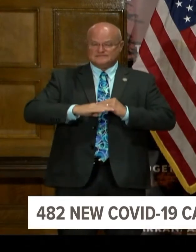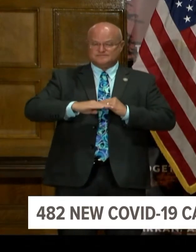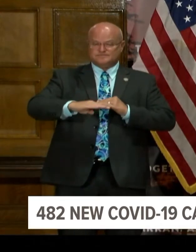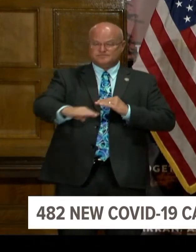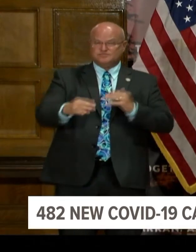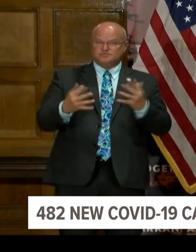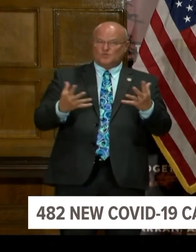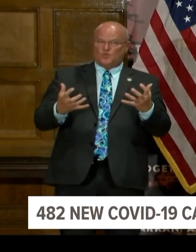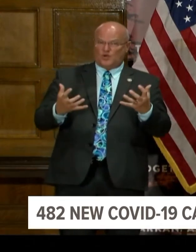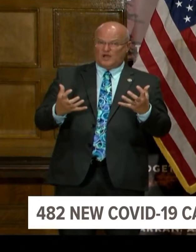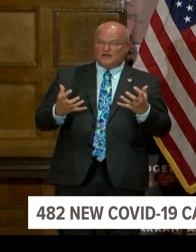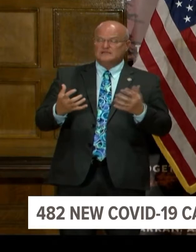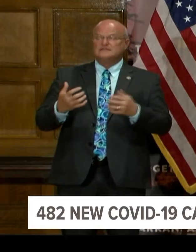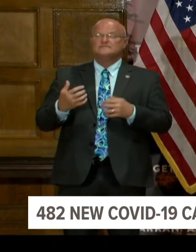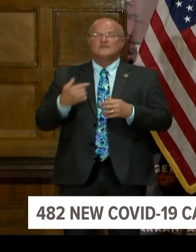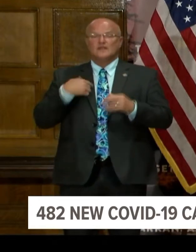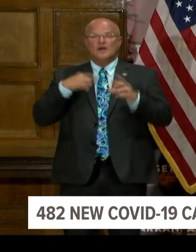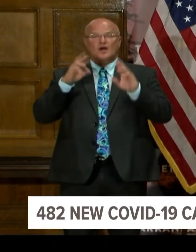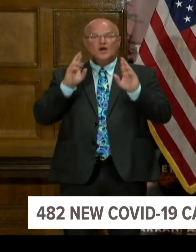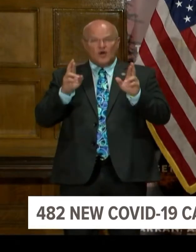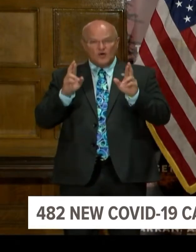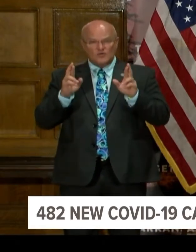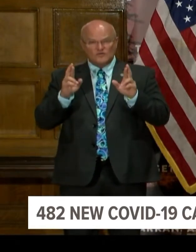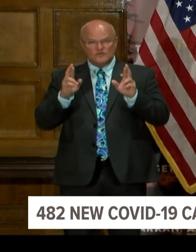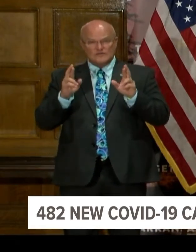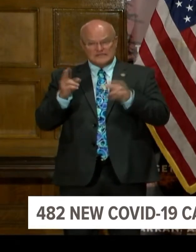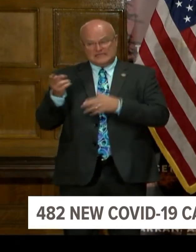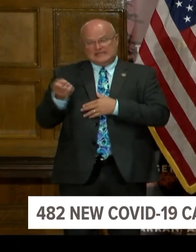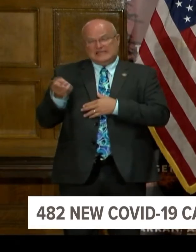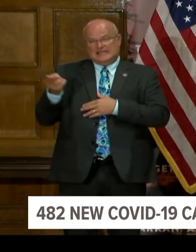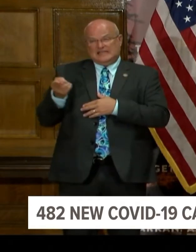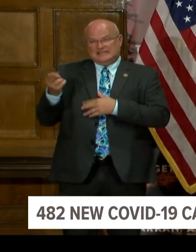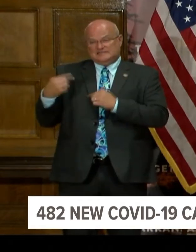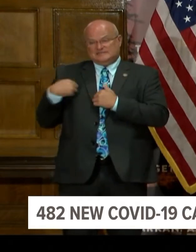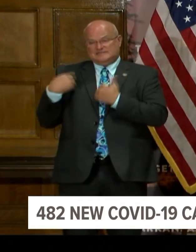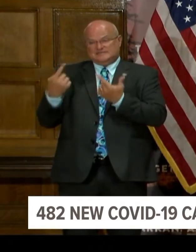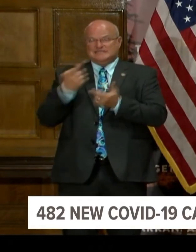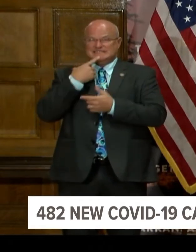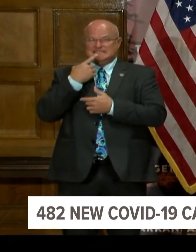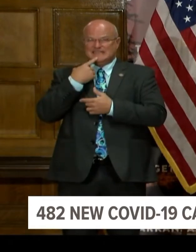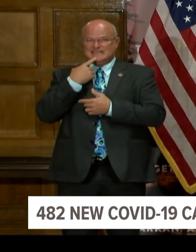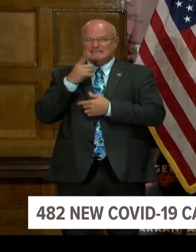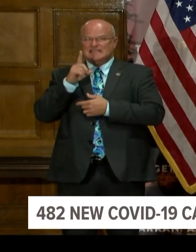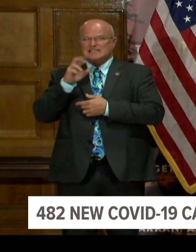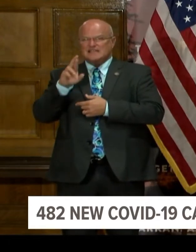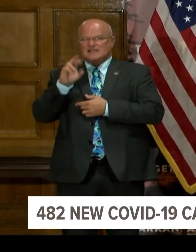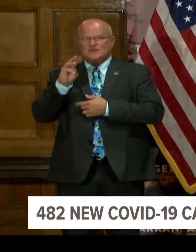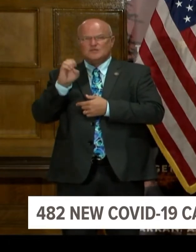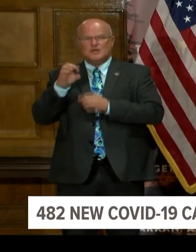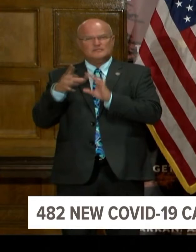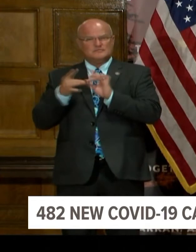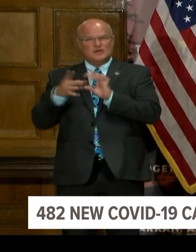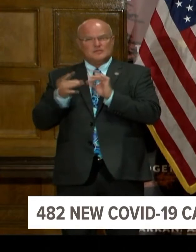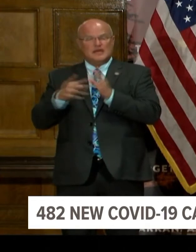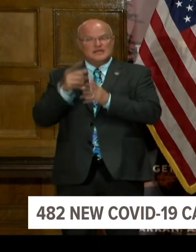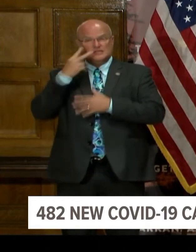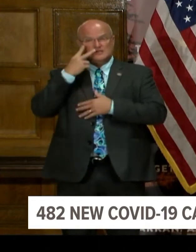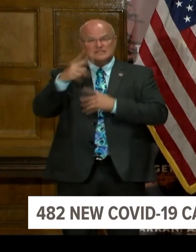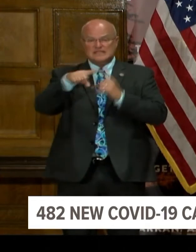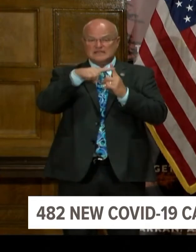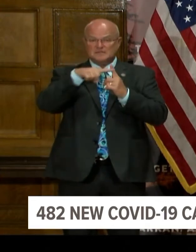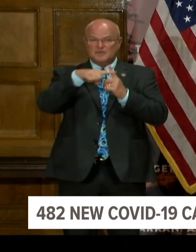down. I'm hopeful, and history says, and Dr. Romero might want to comment on this, but as you see